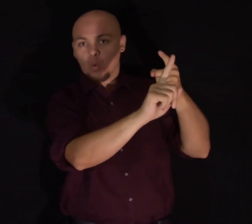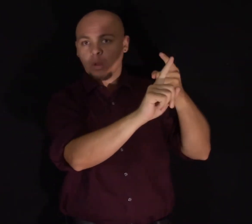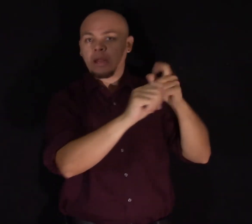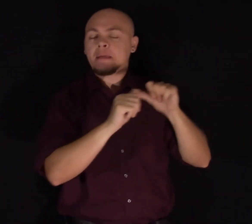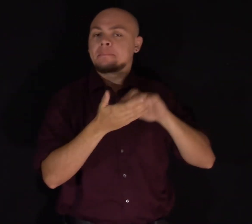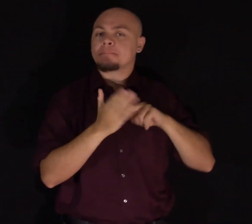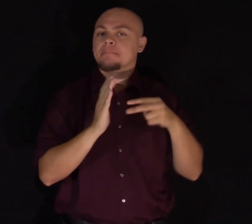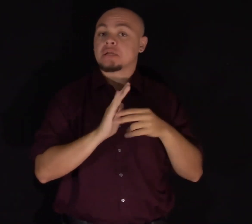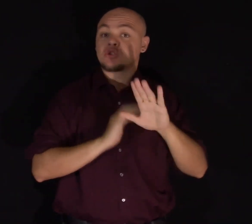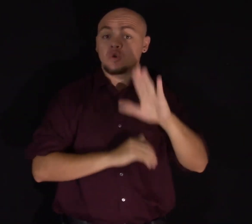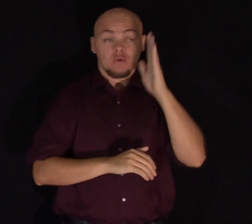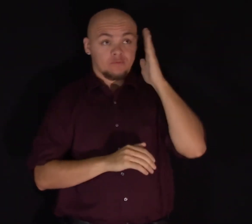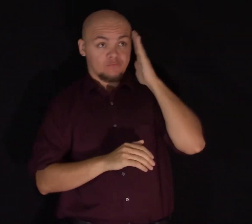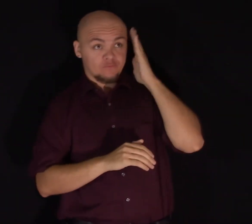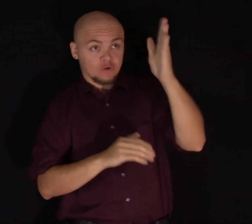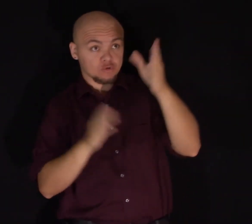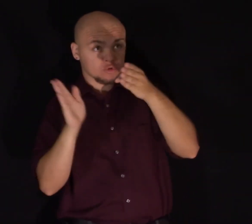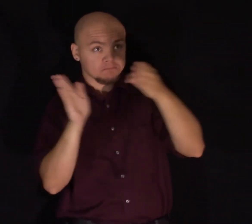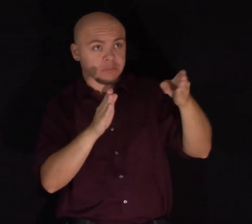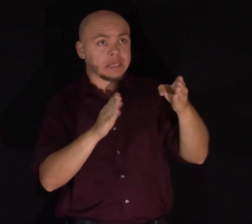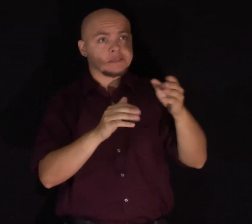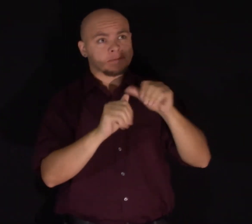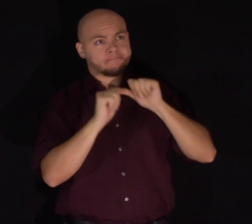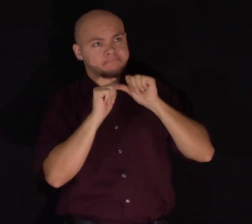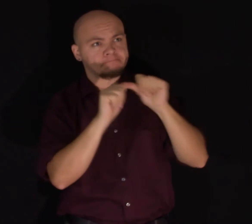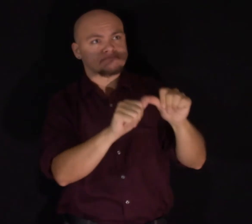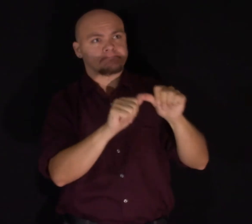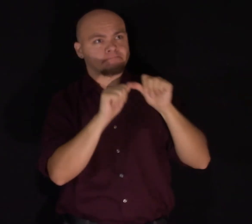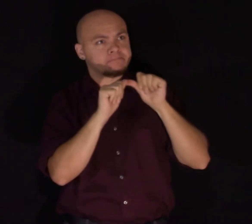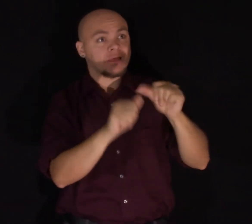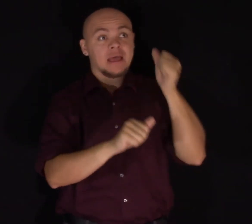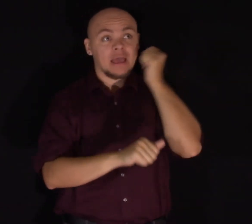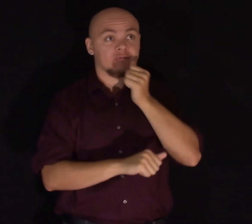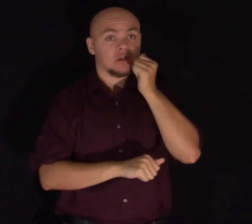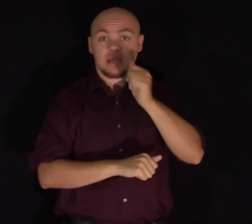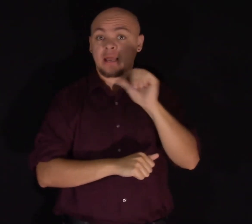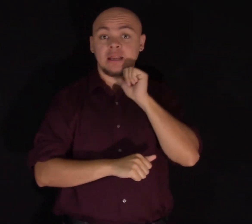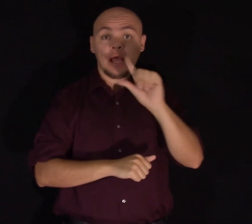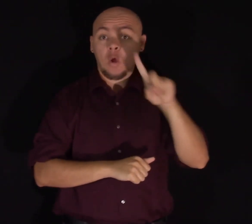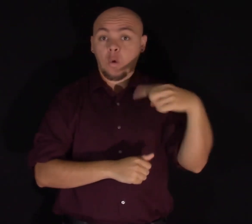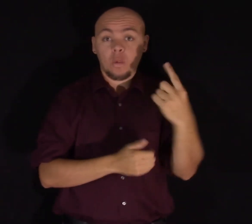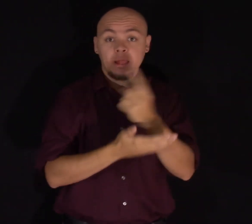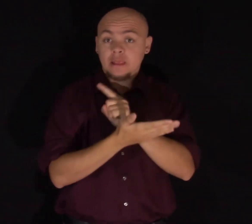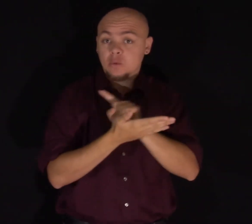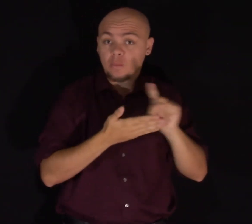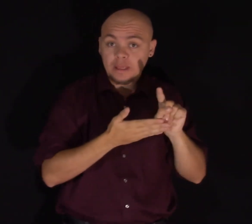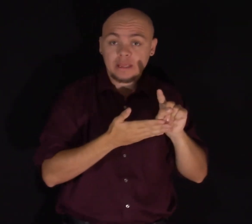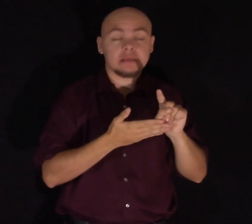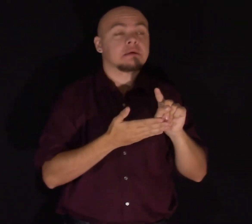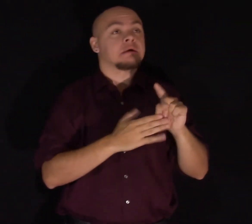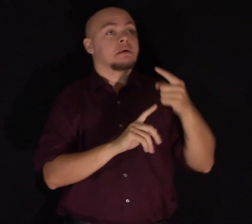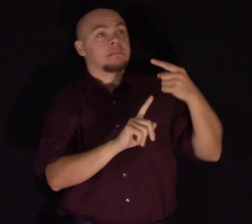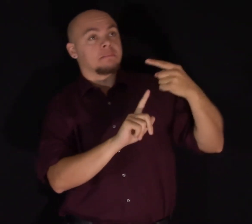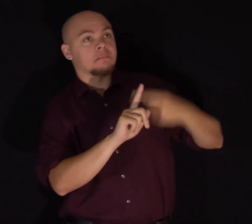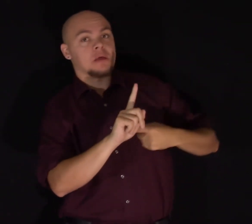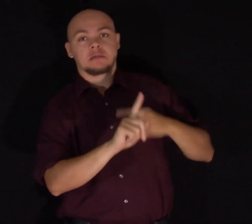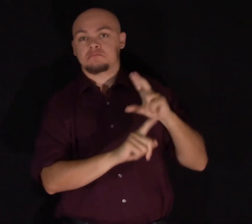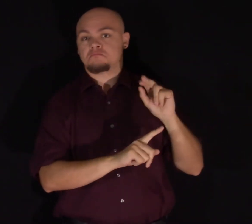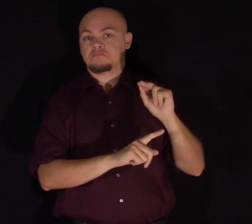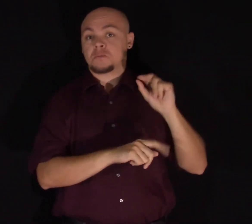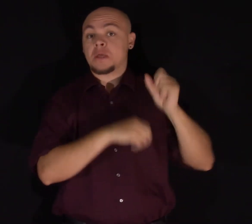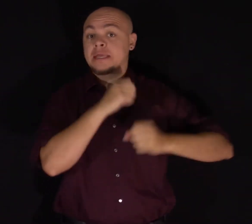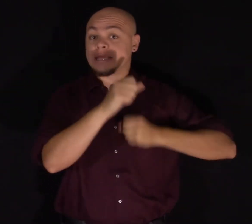with your future, day in, day out, not just for the week, not just for the month, but for